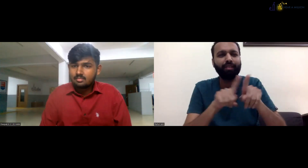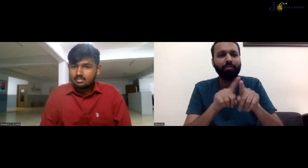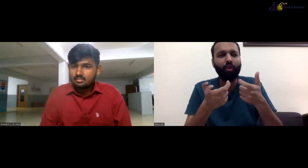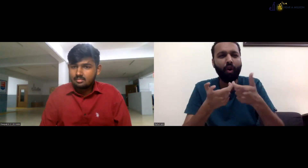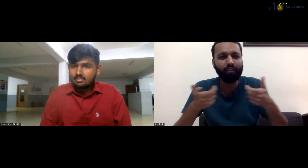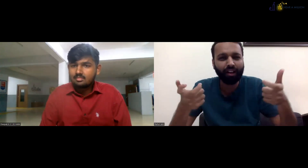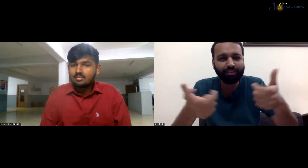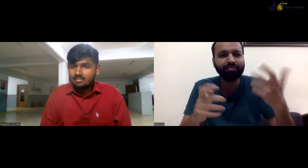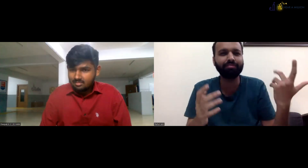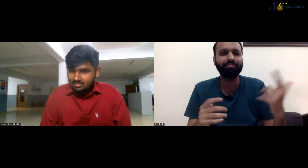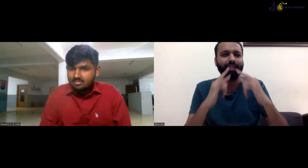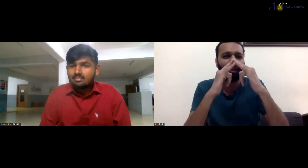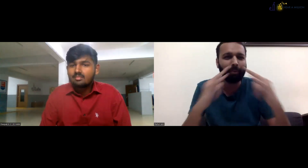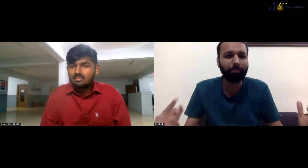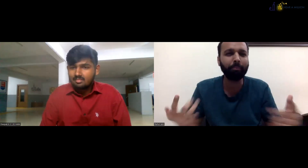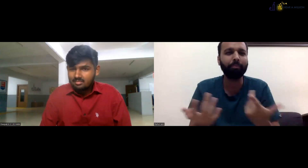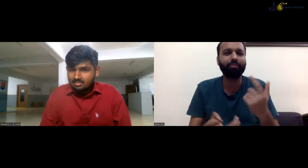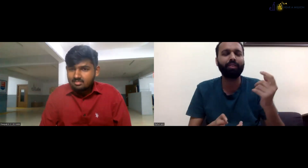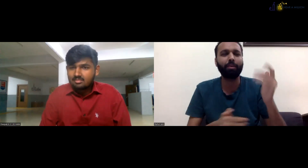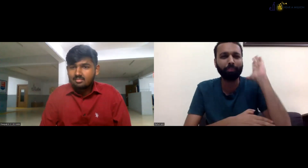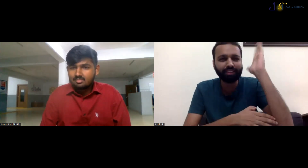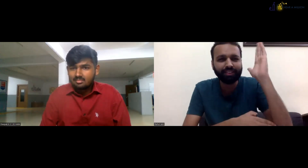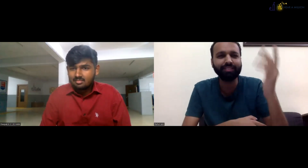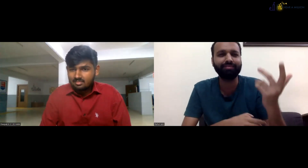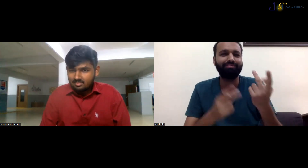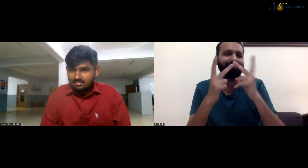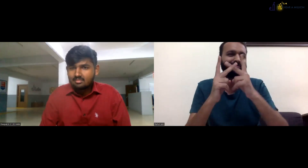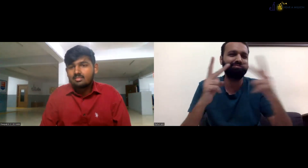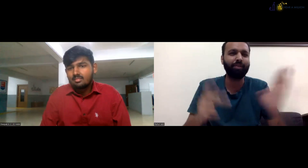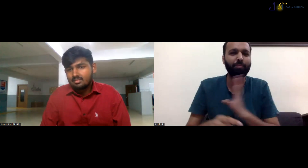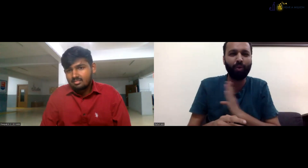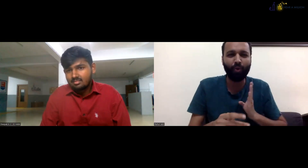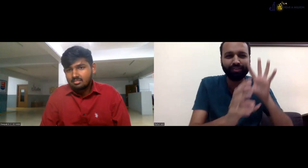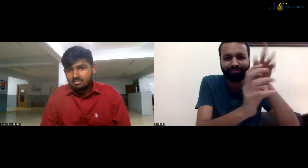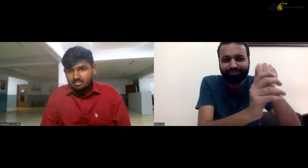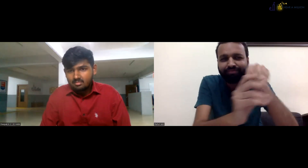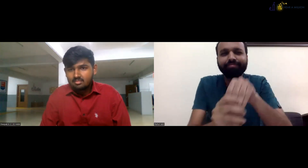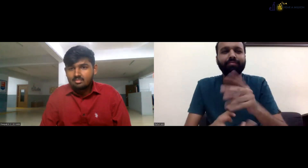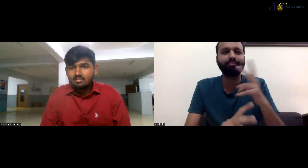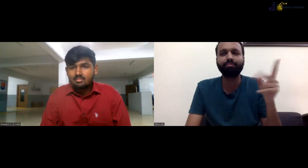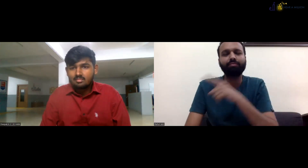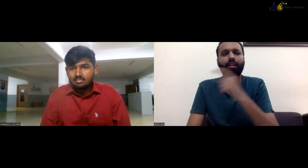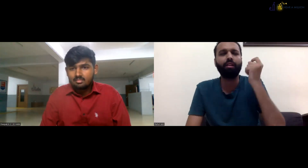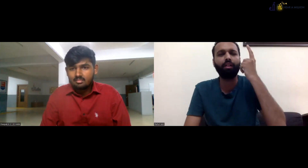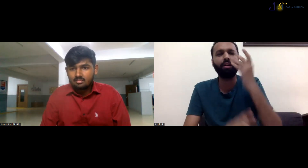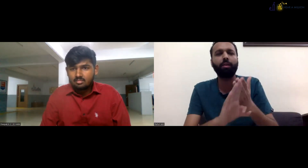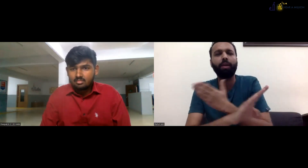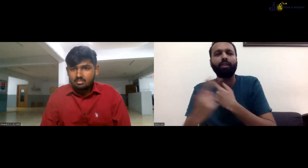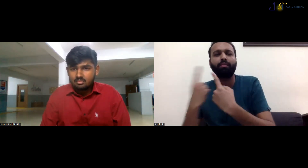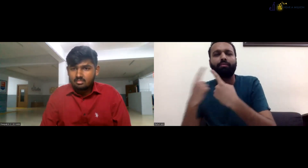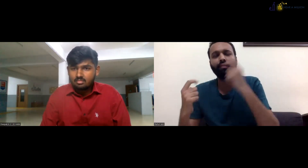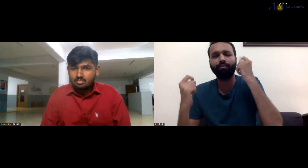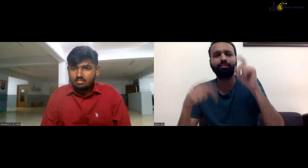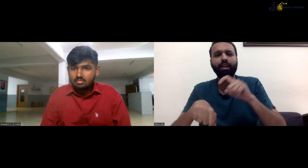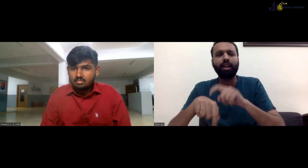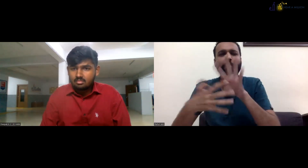So I have been invited also to various conferences, to camps, to presentations. There were